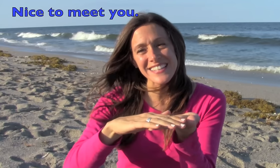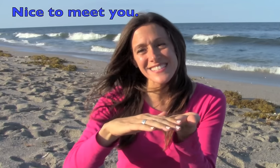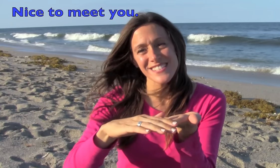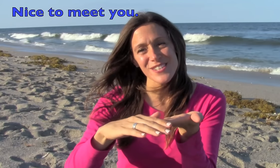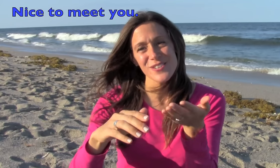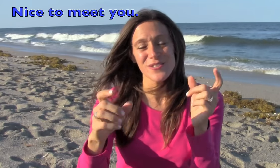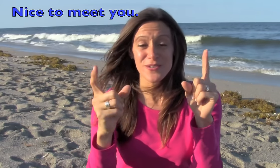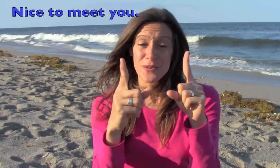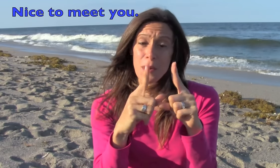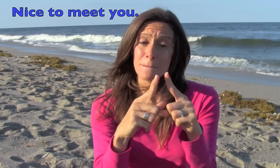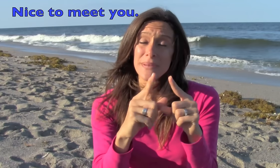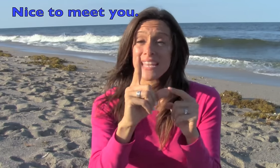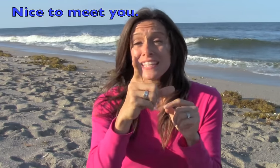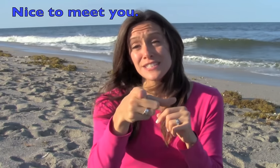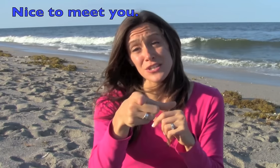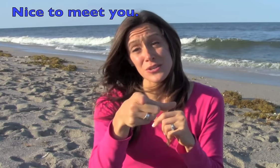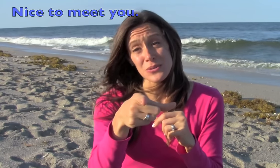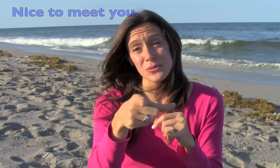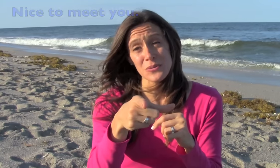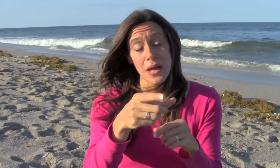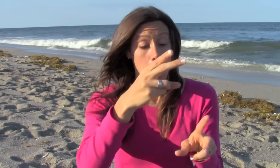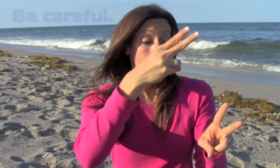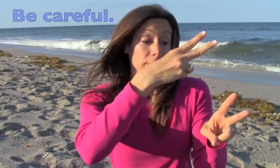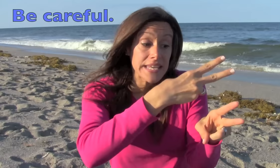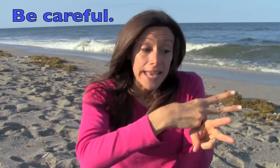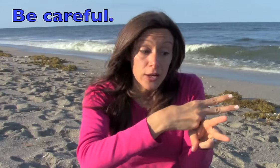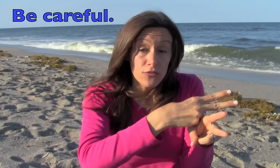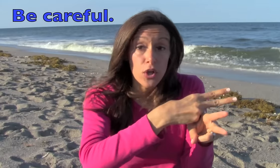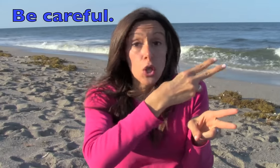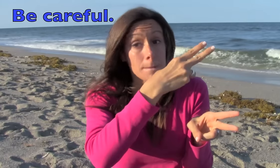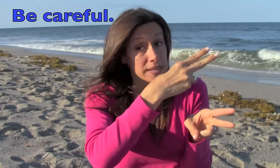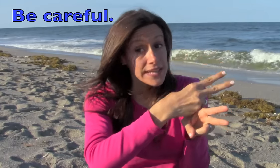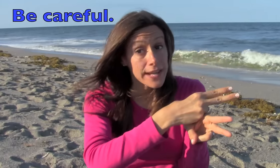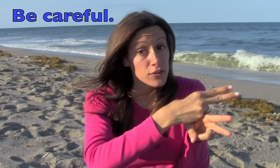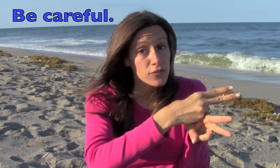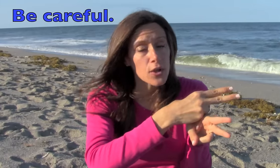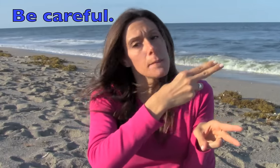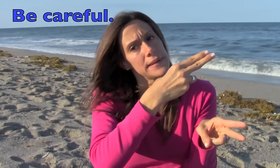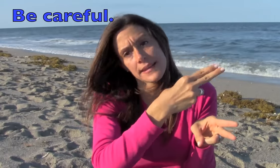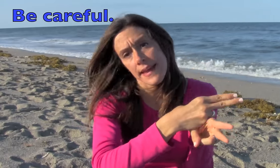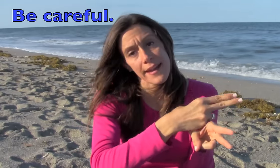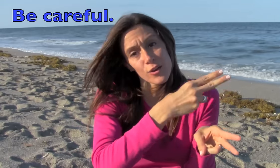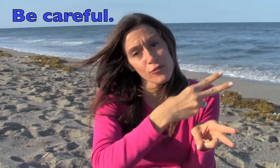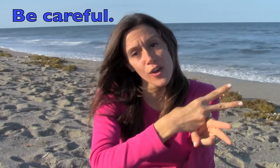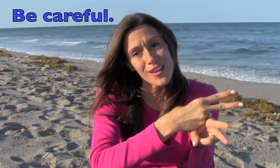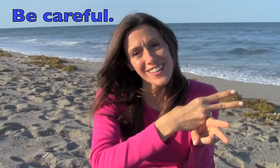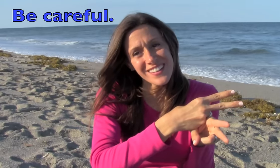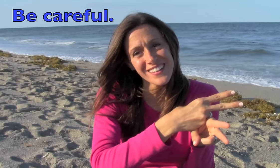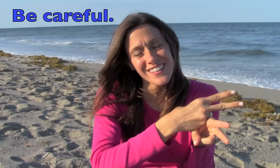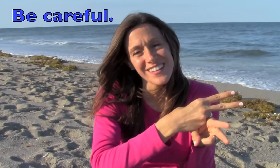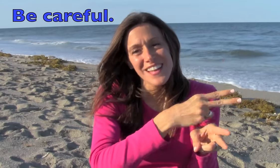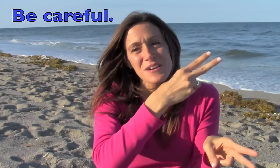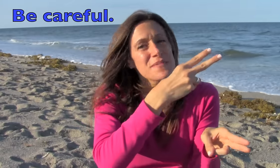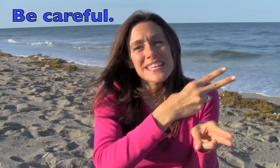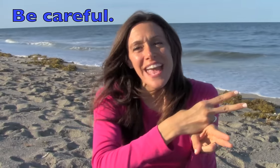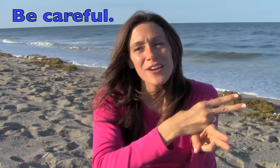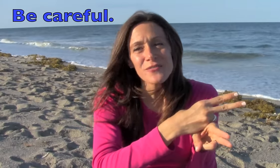Nice to meet you. Be careful, be careful, be careful. Be careful,